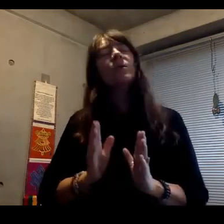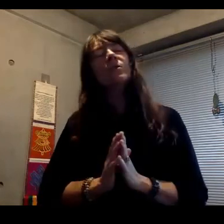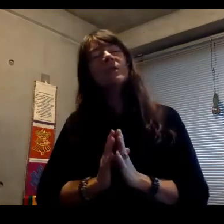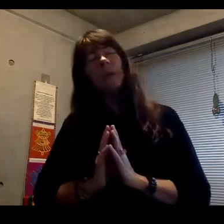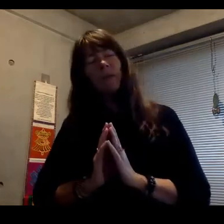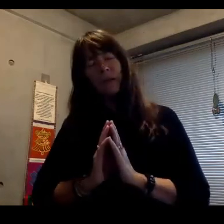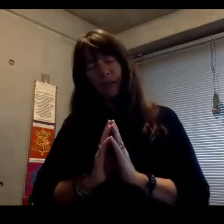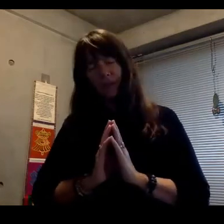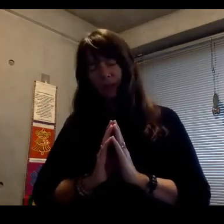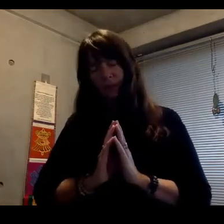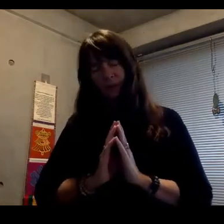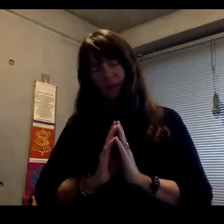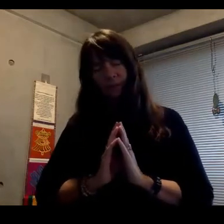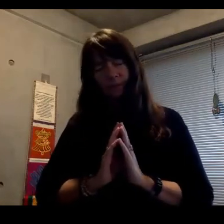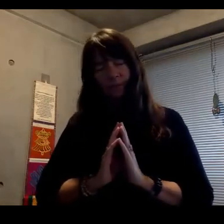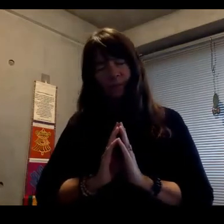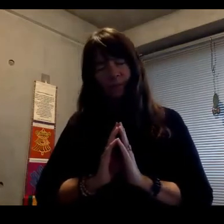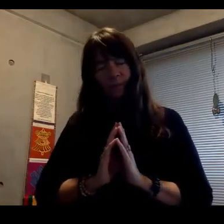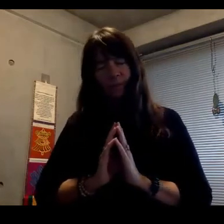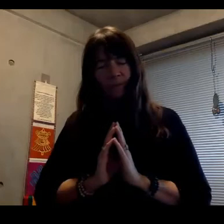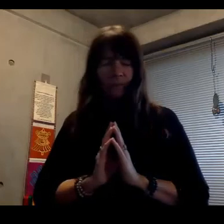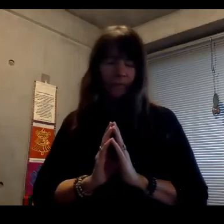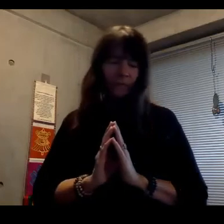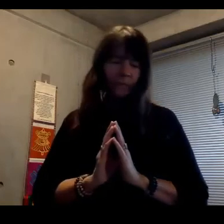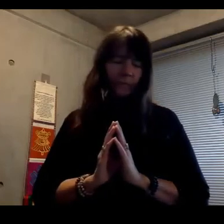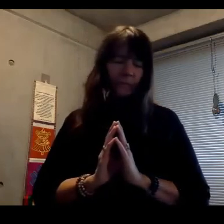Do you wish to speak of anything else?